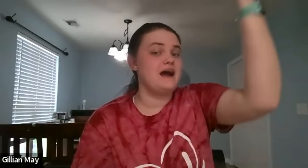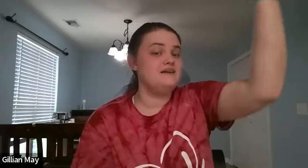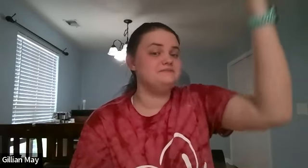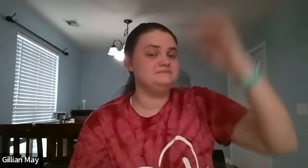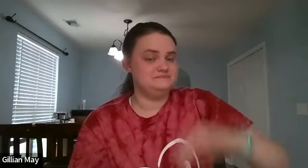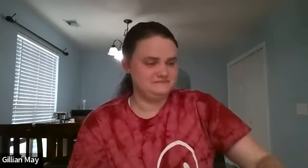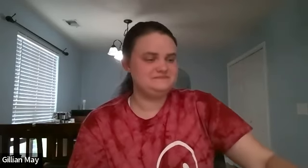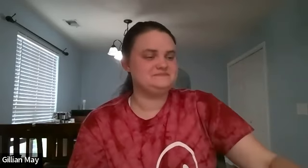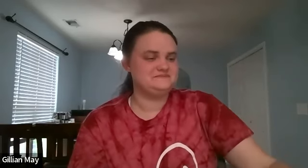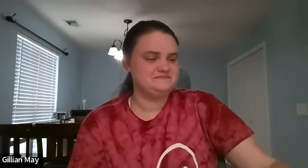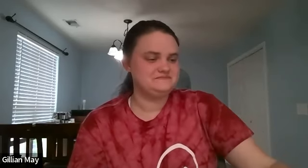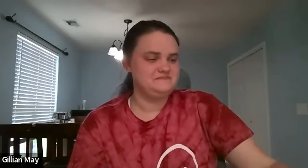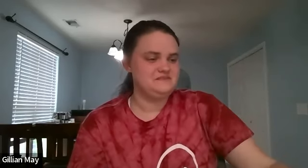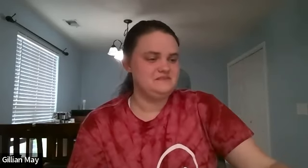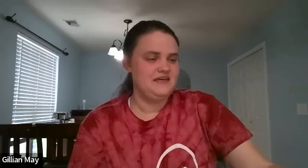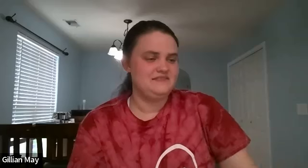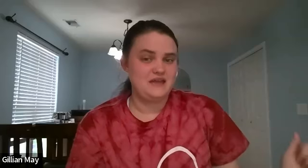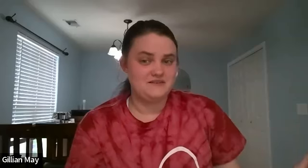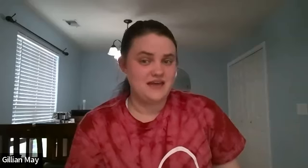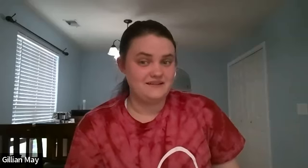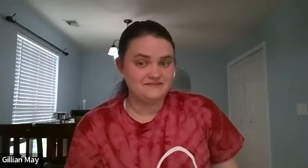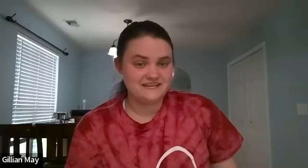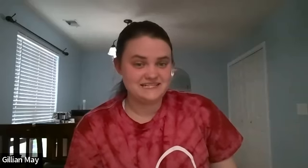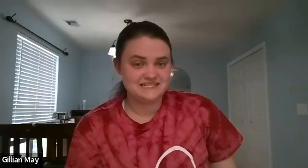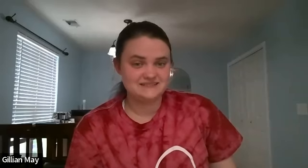Giraffe. Then we have elephant.